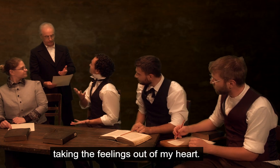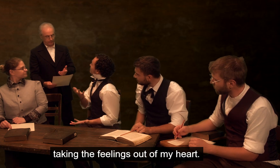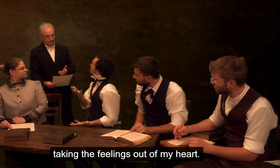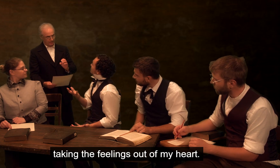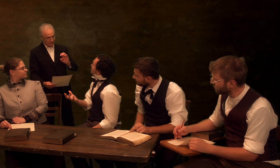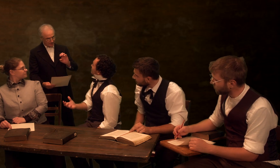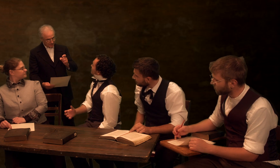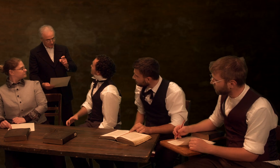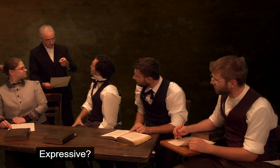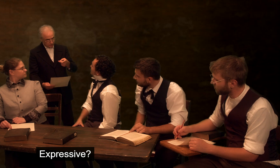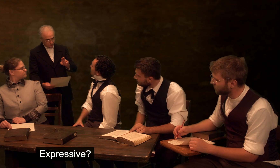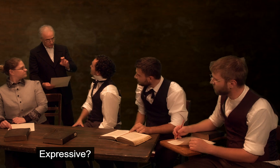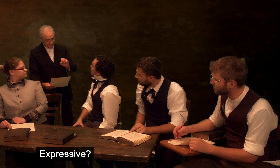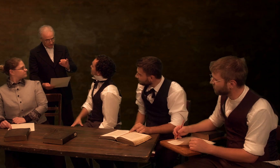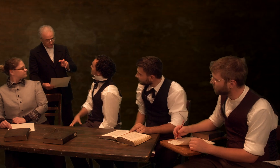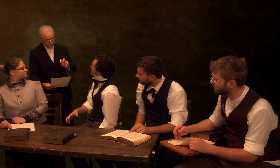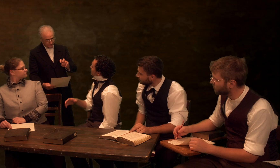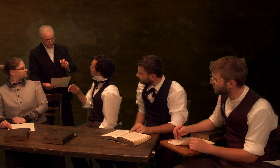heart. Expressive?